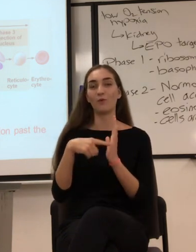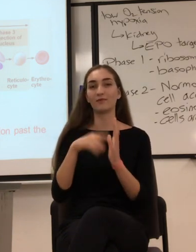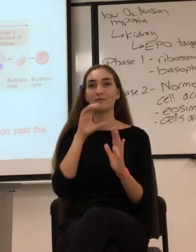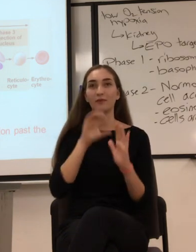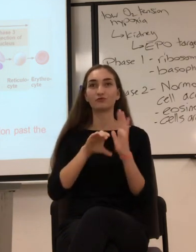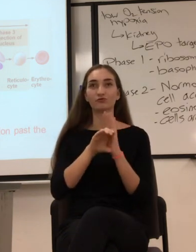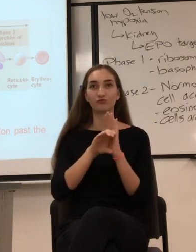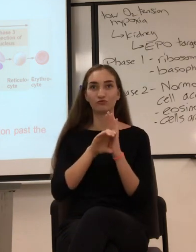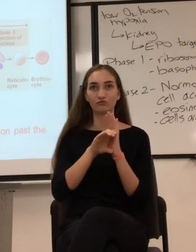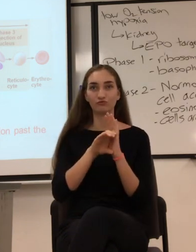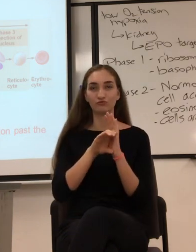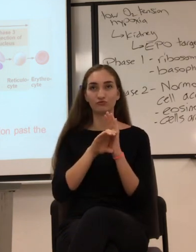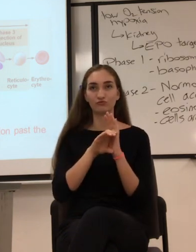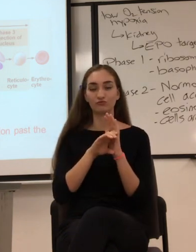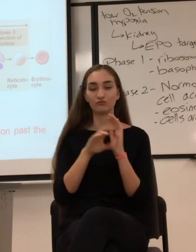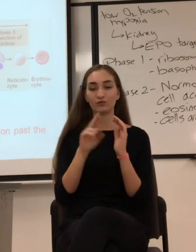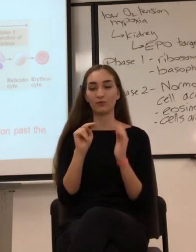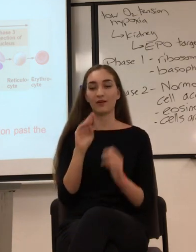last.